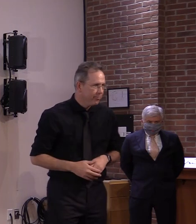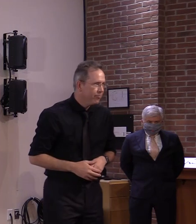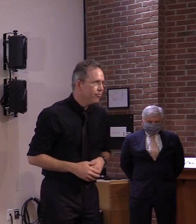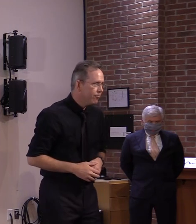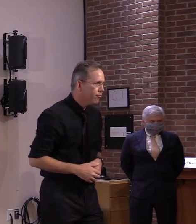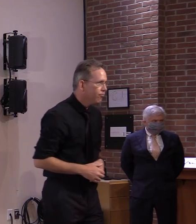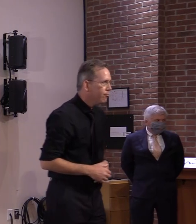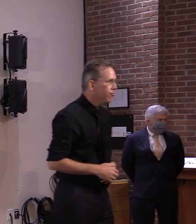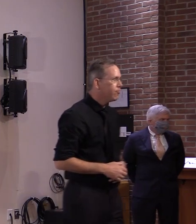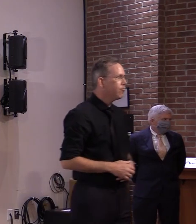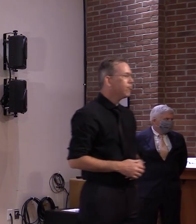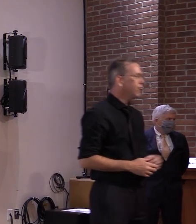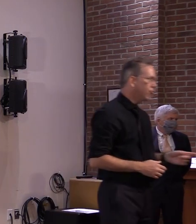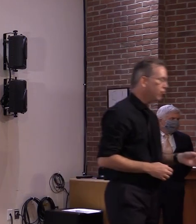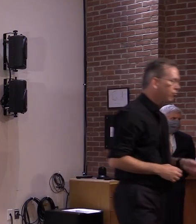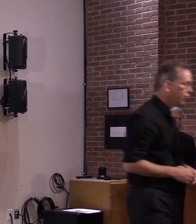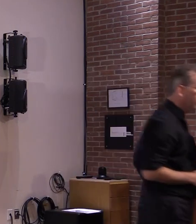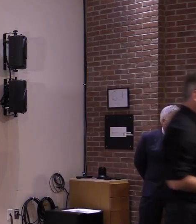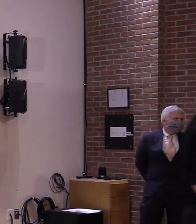Stewart,